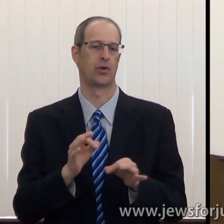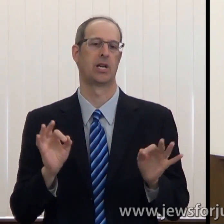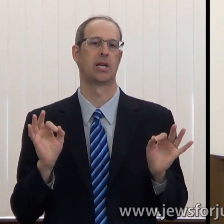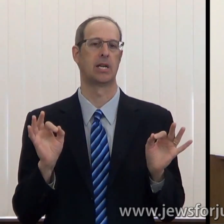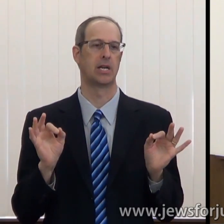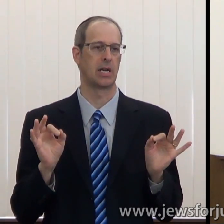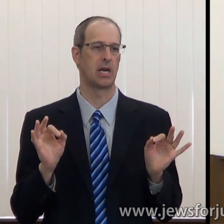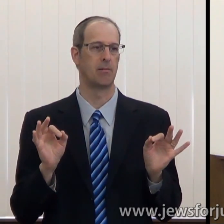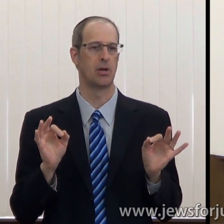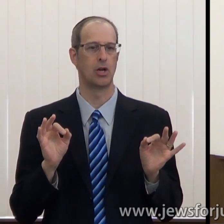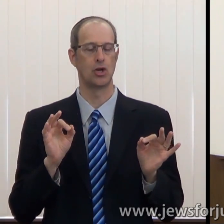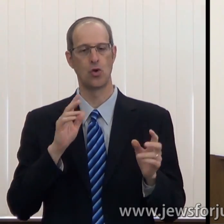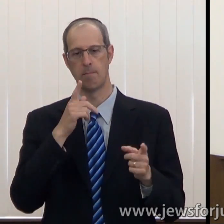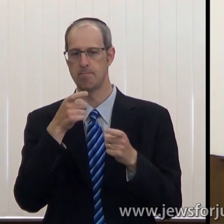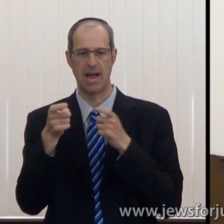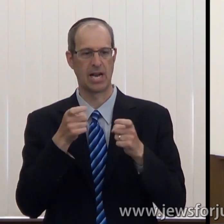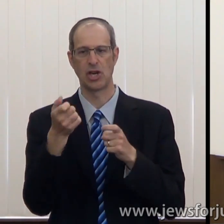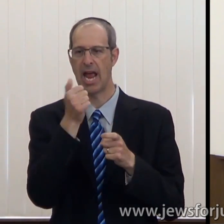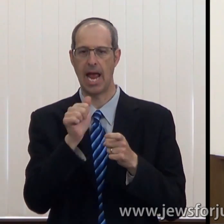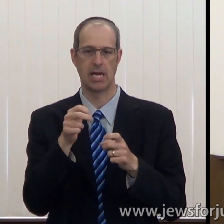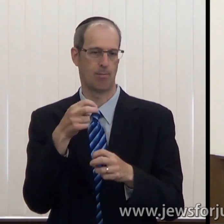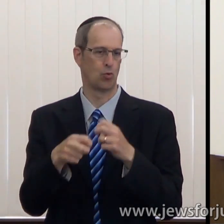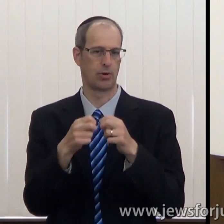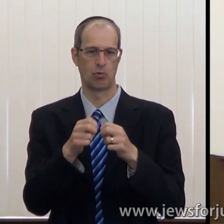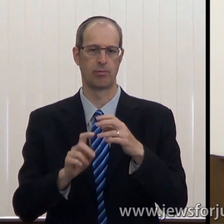to encounter any difficulty